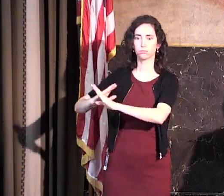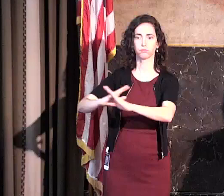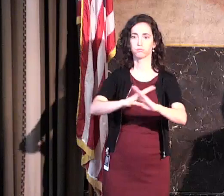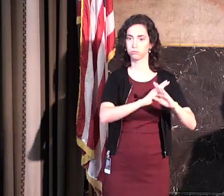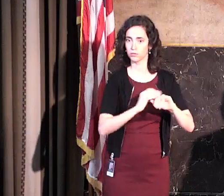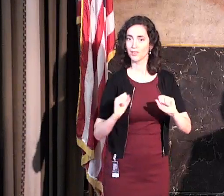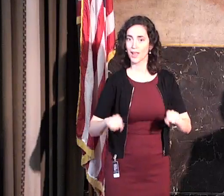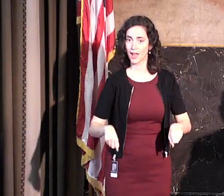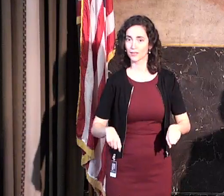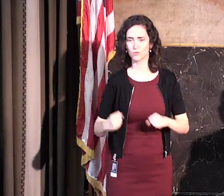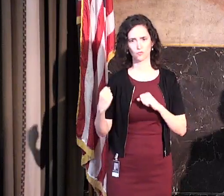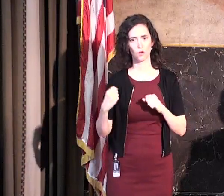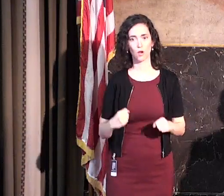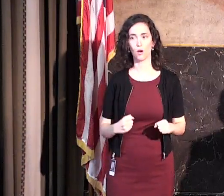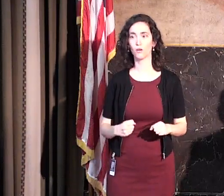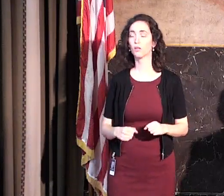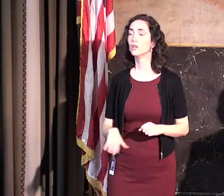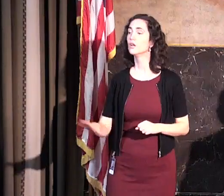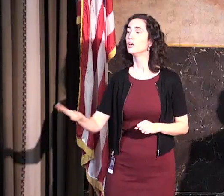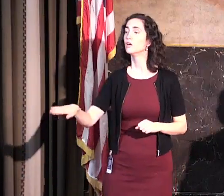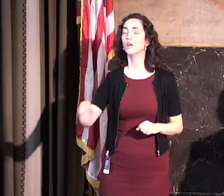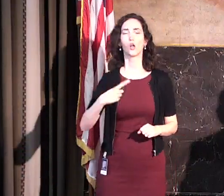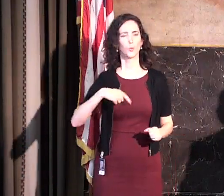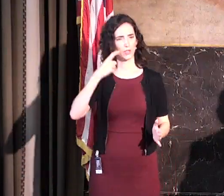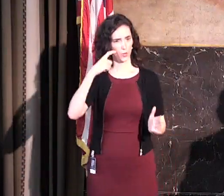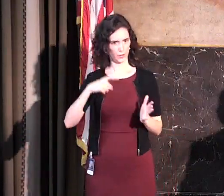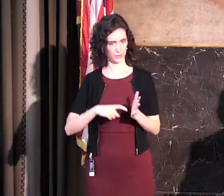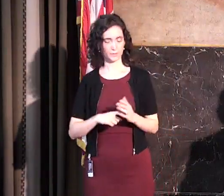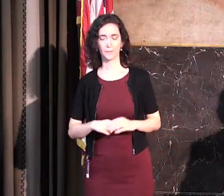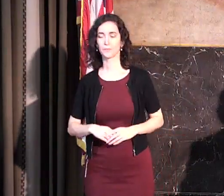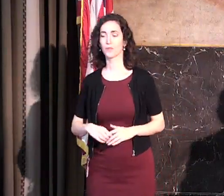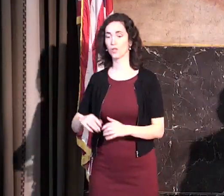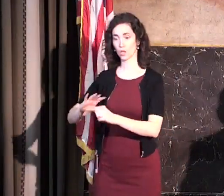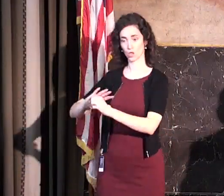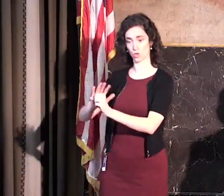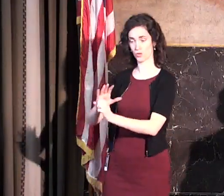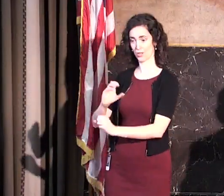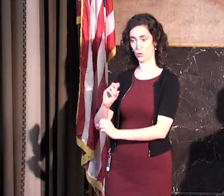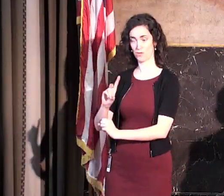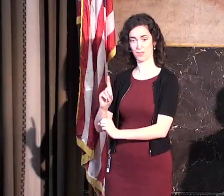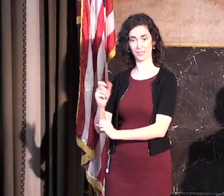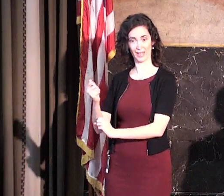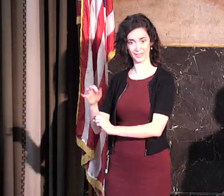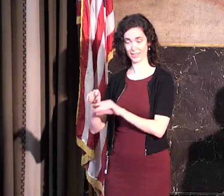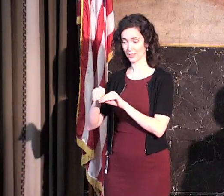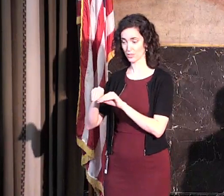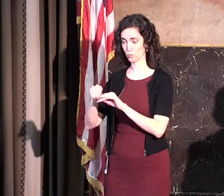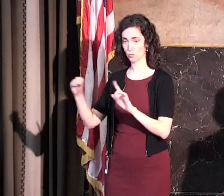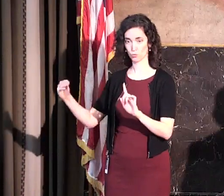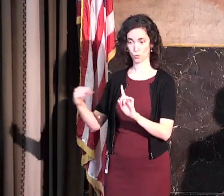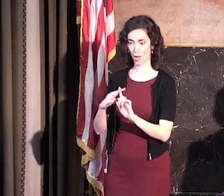what we know is the more transmission of COVID-19, the more variants that will emerge.